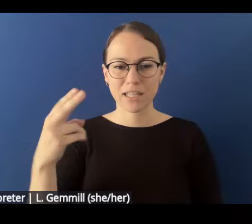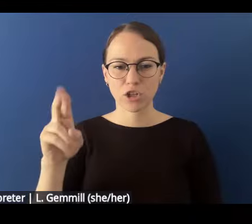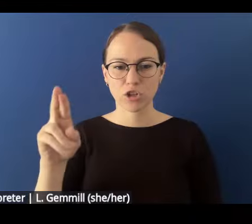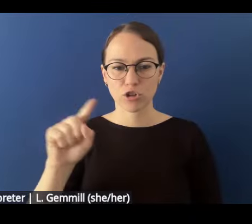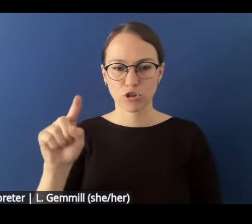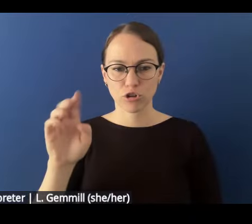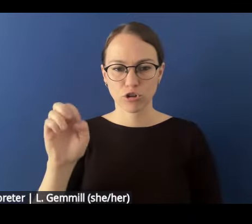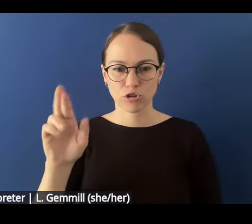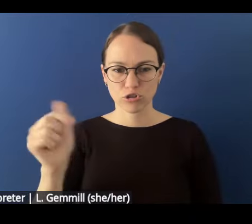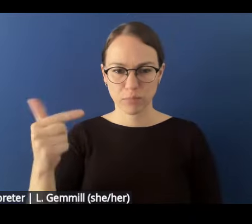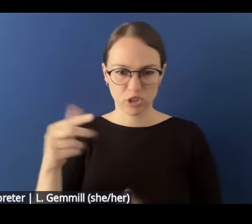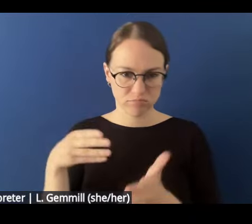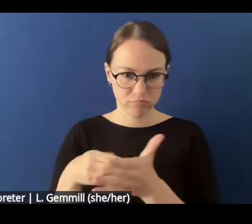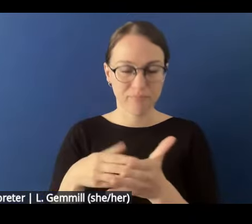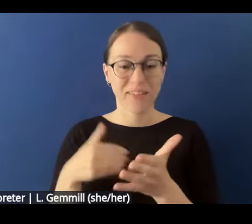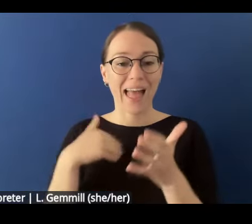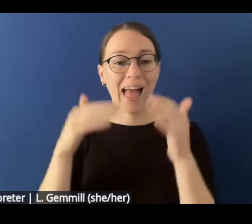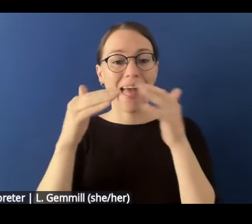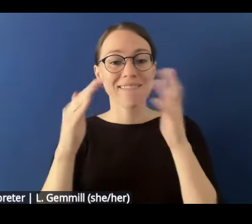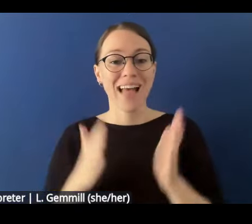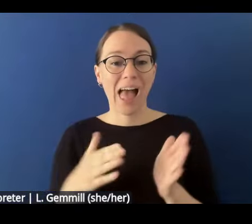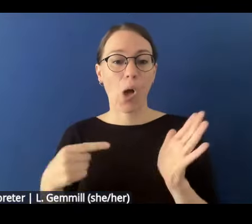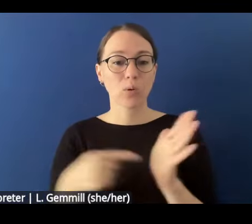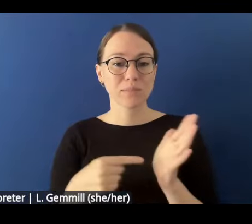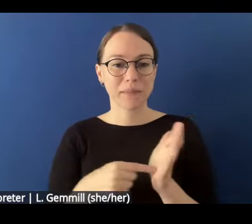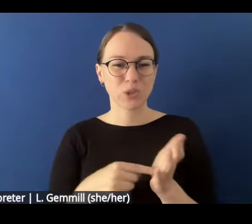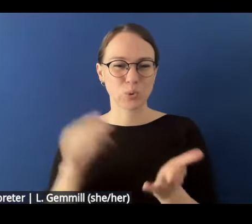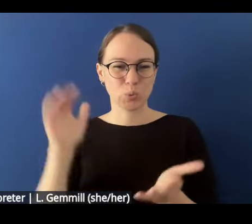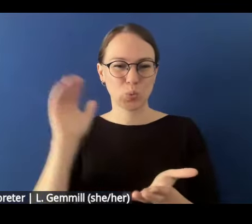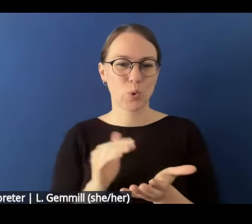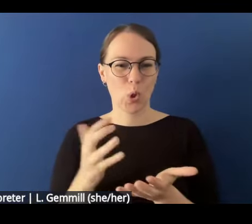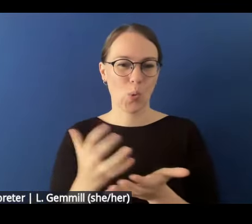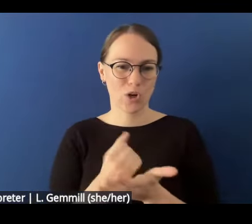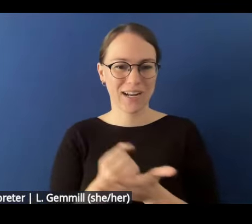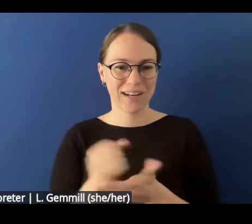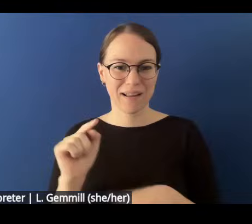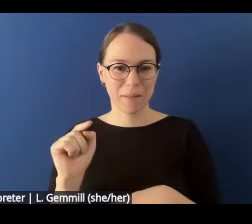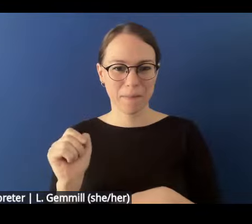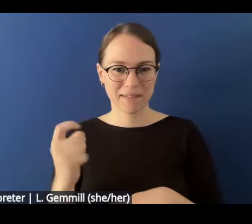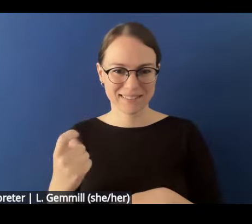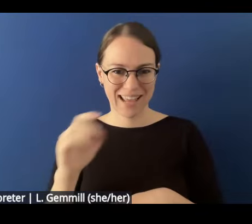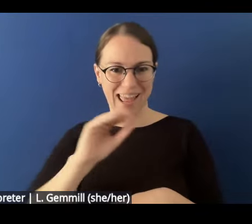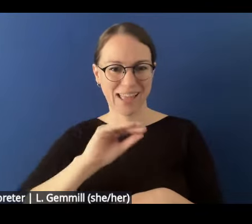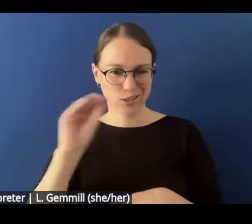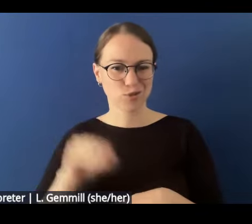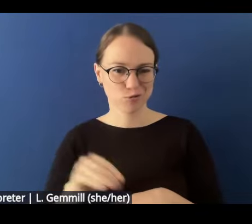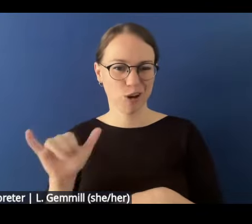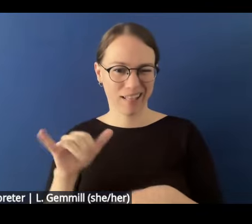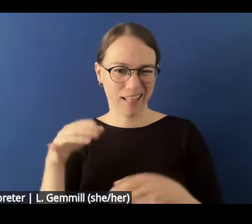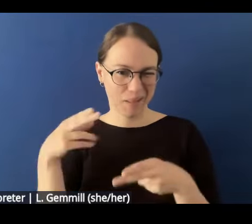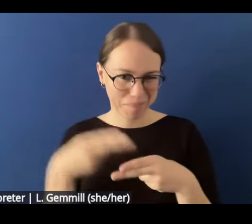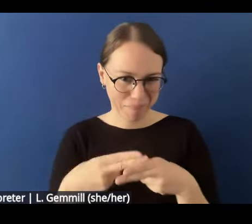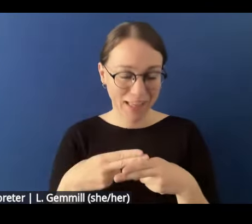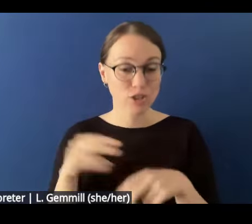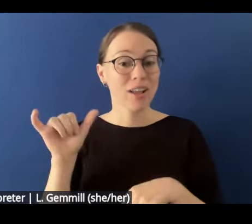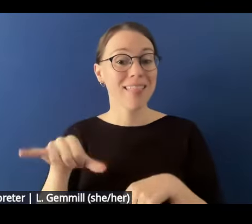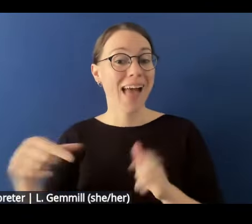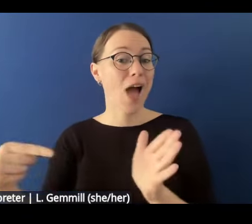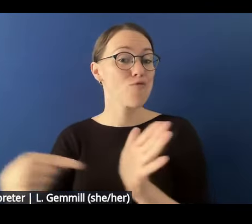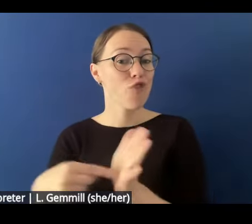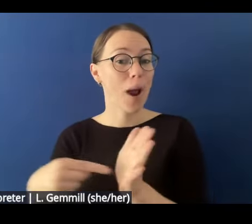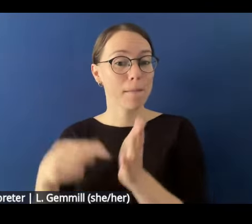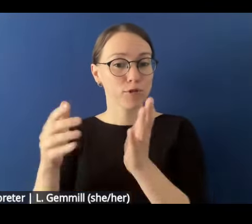income tax rate, as it states here, from 4.25% to 4.05%. And the representative voted against that.